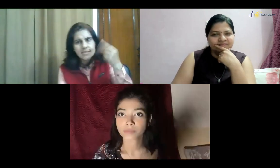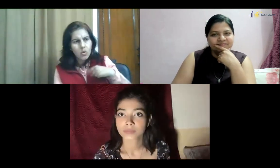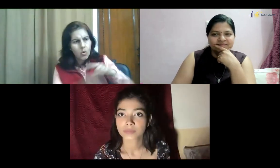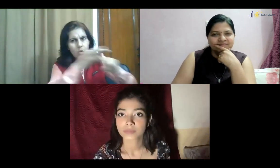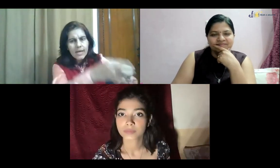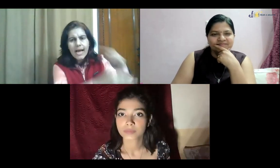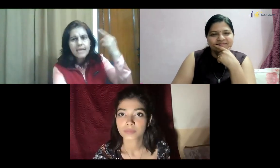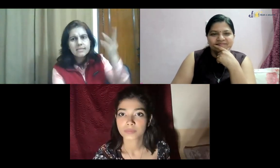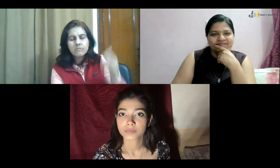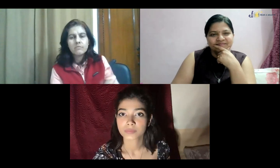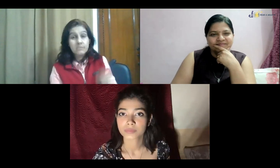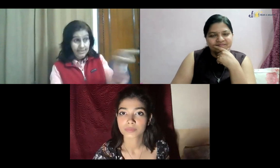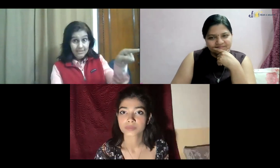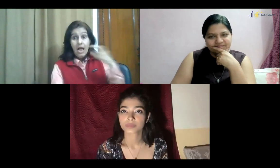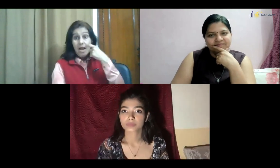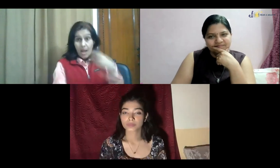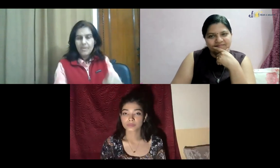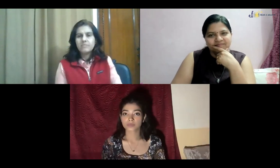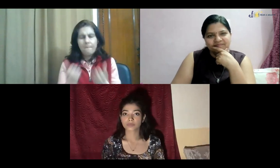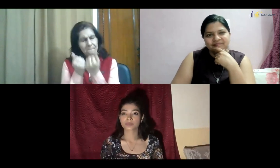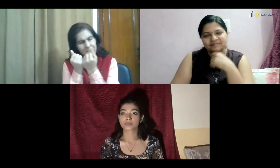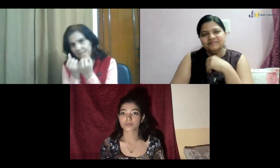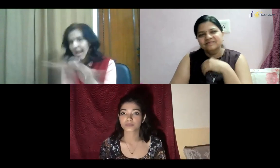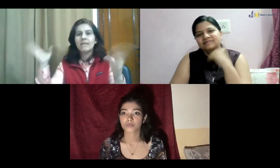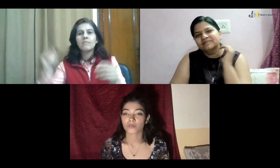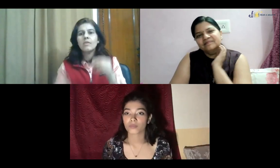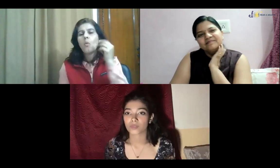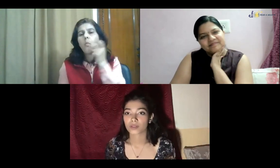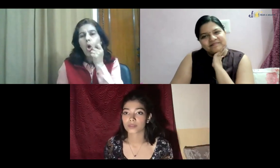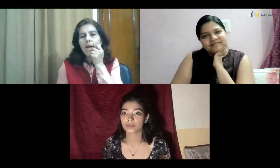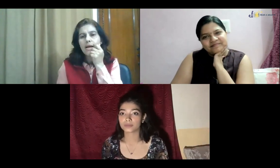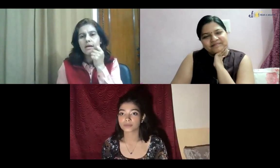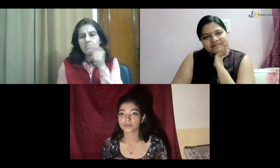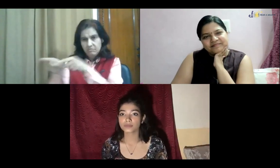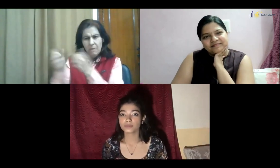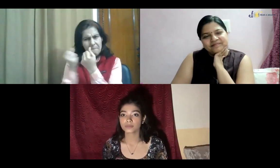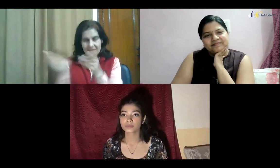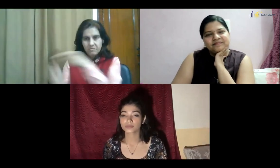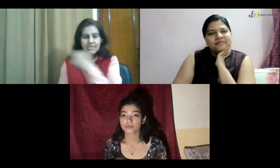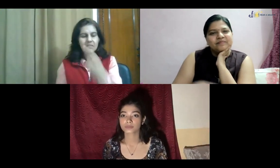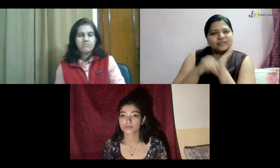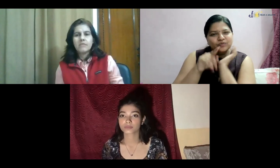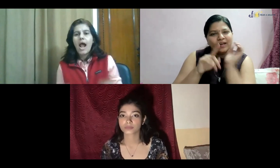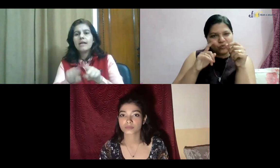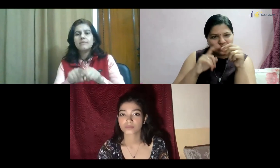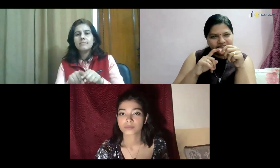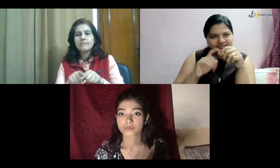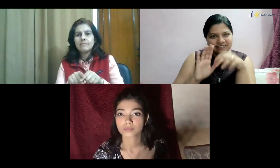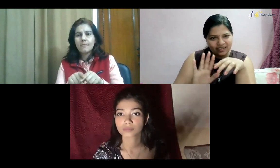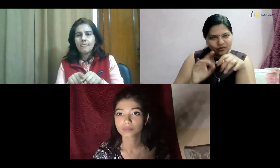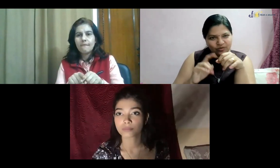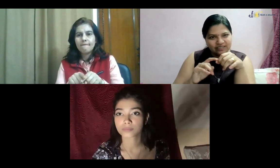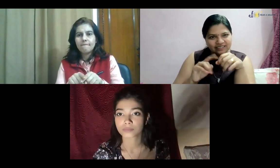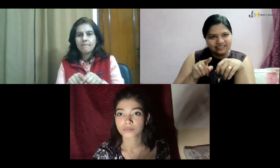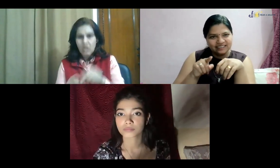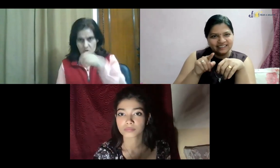that boss said, no, you can't get a job because you are a deaf person. We complained. So they said